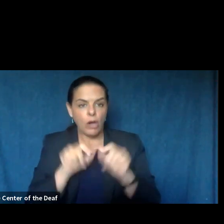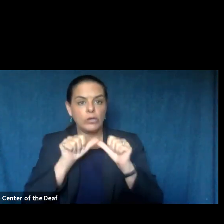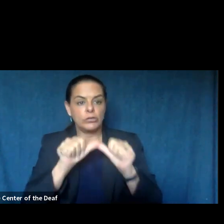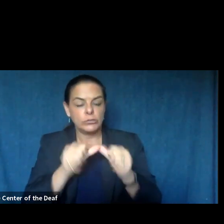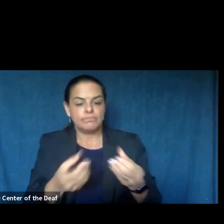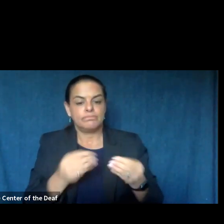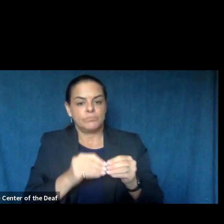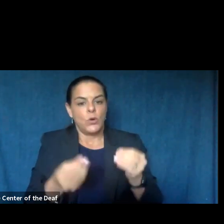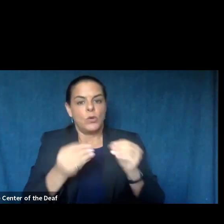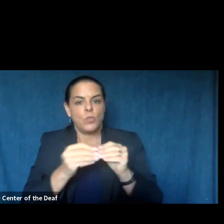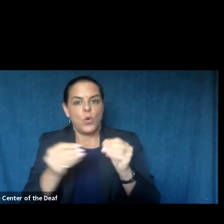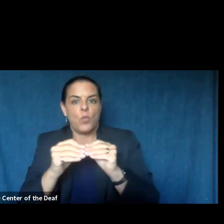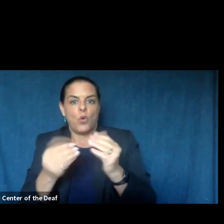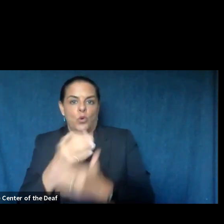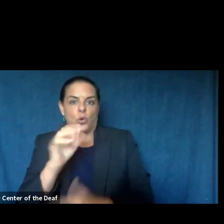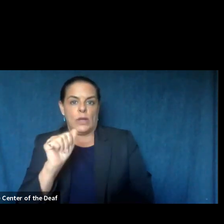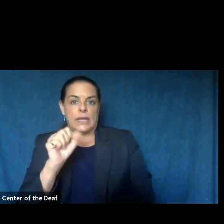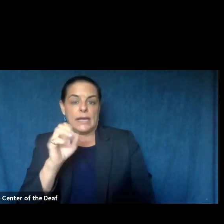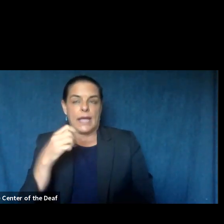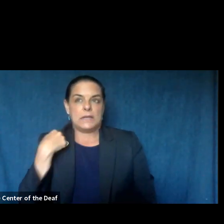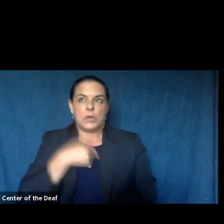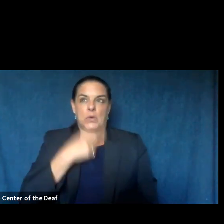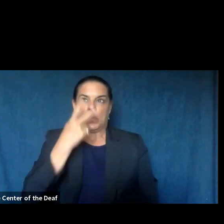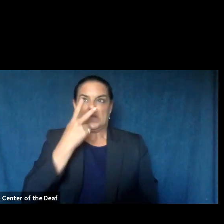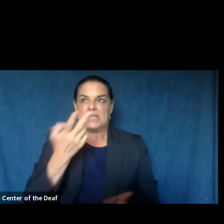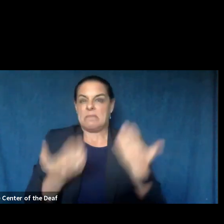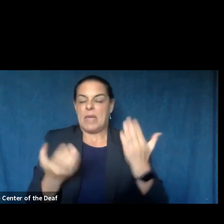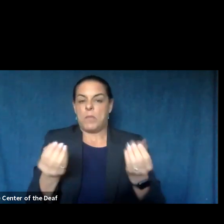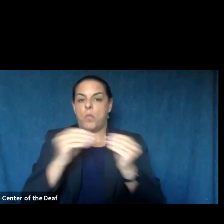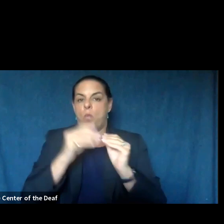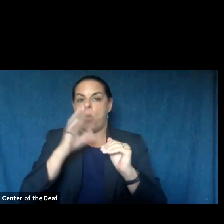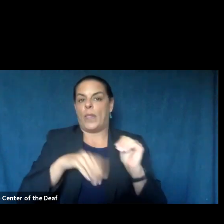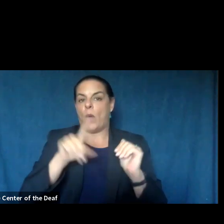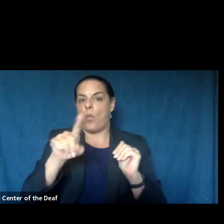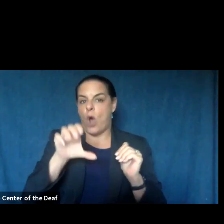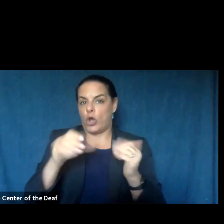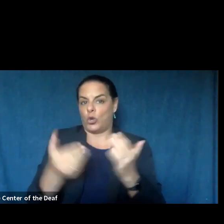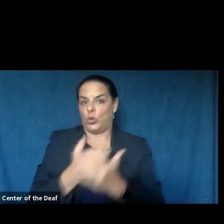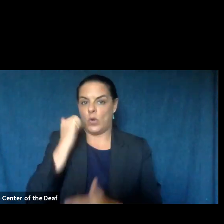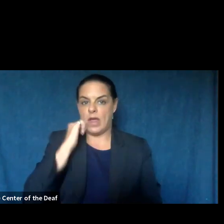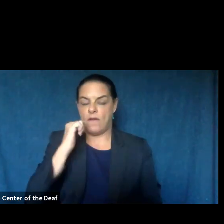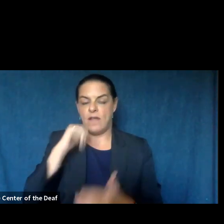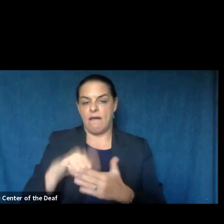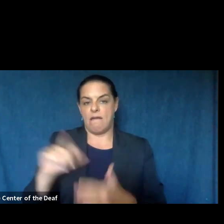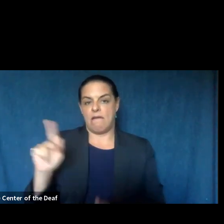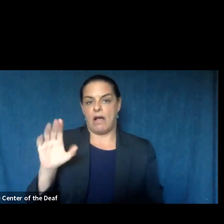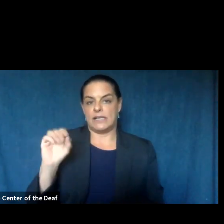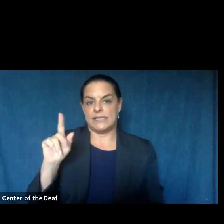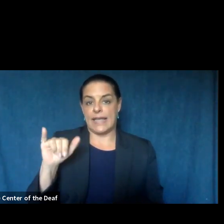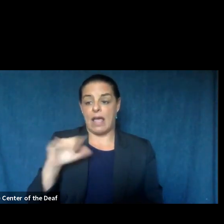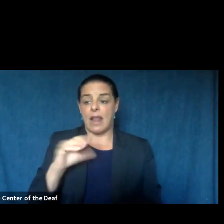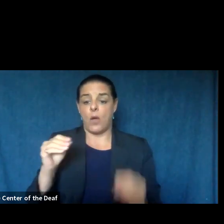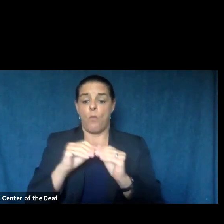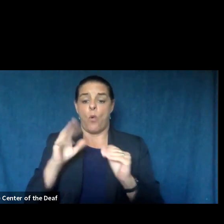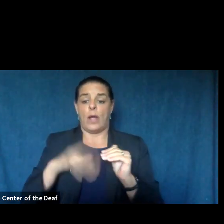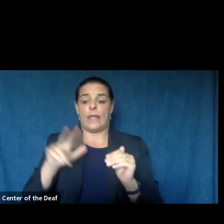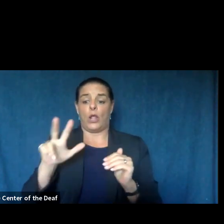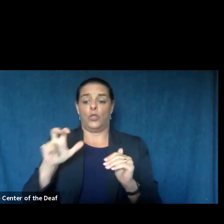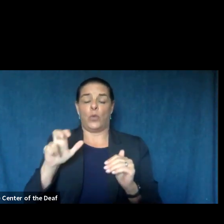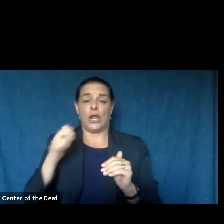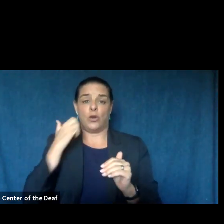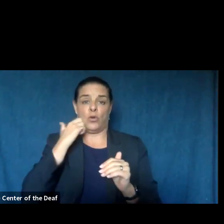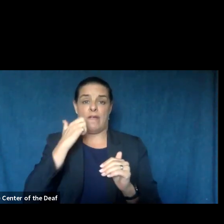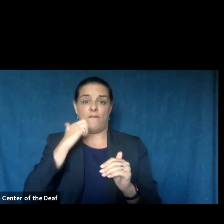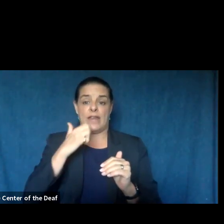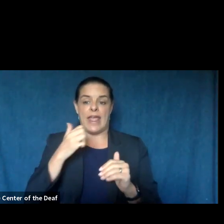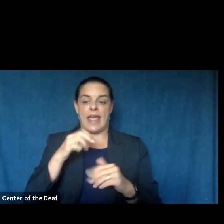cases. Right now, we're seeing about over 100 new cases per day in Knox County and over 300 new cases per day regionally.